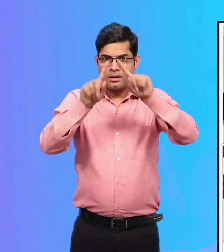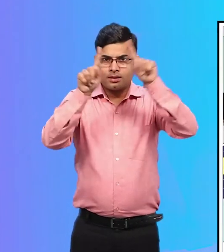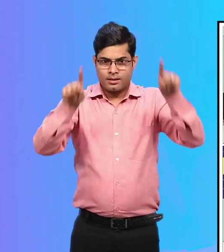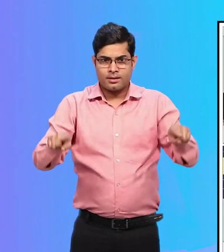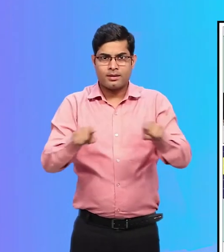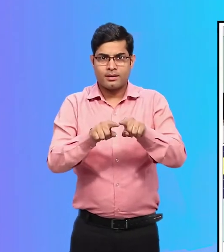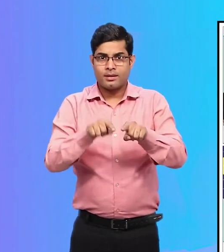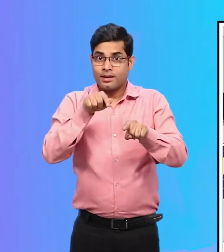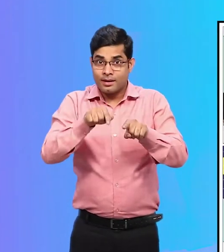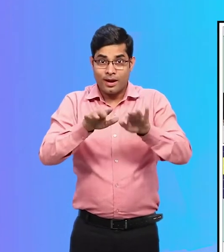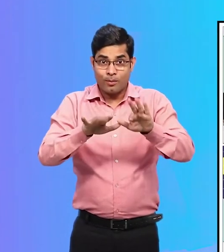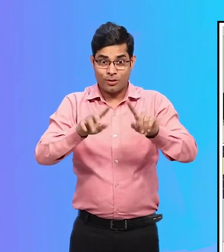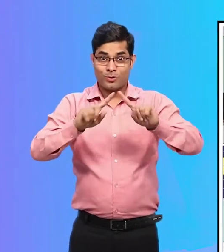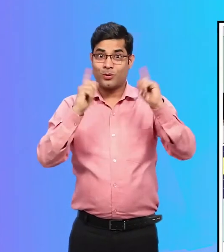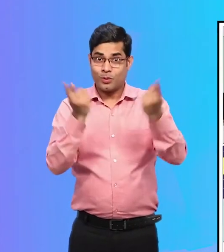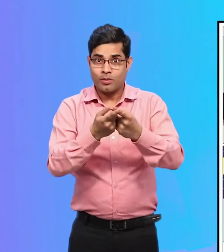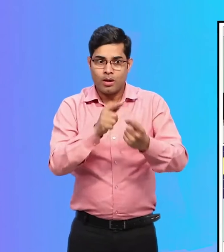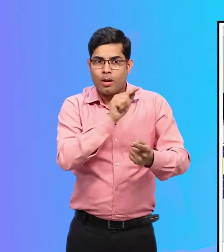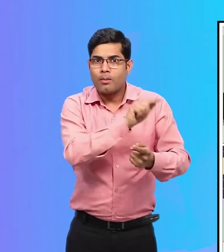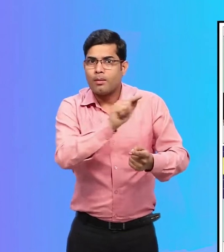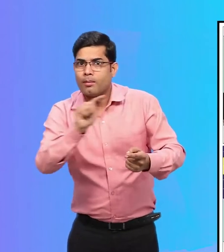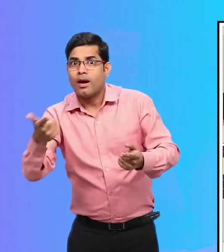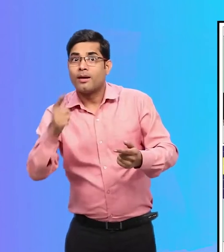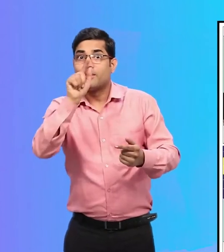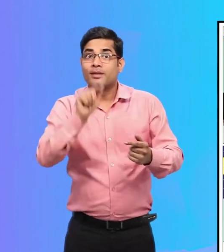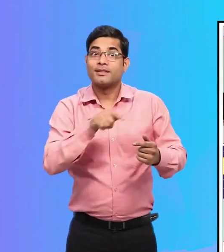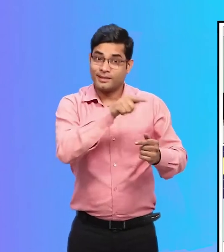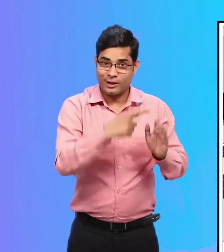showing the events which unfolded in the computer lab.